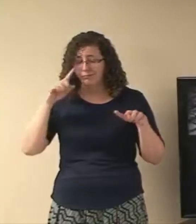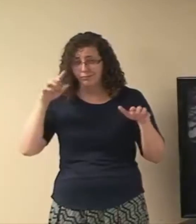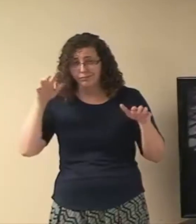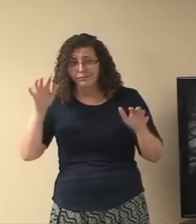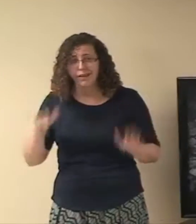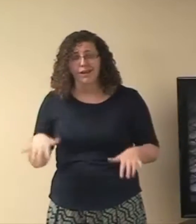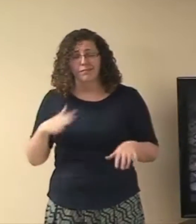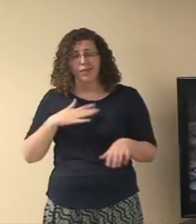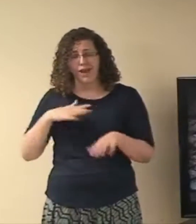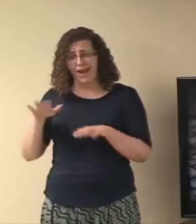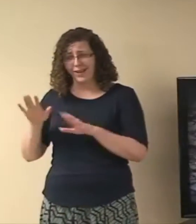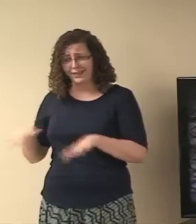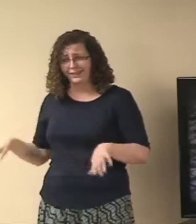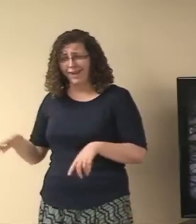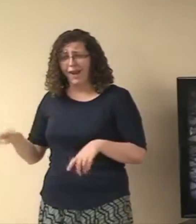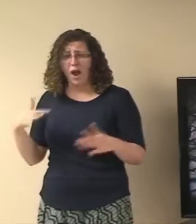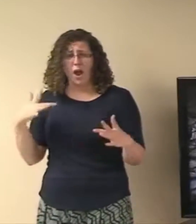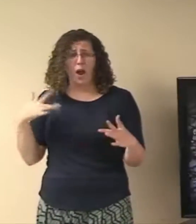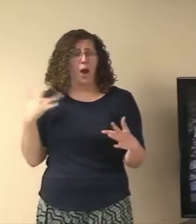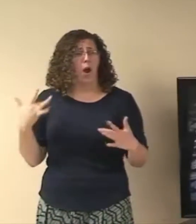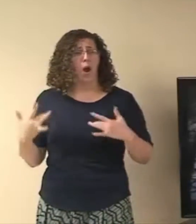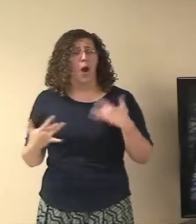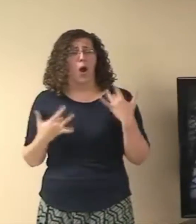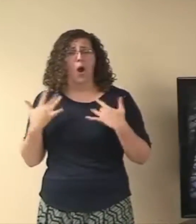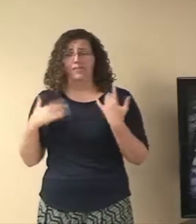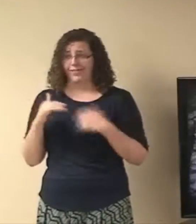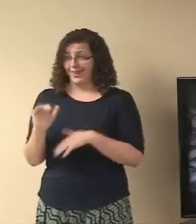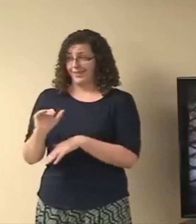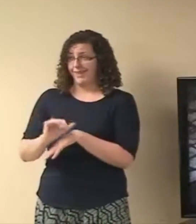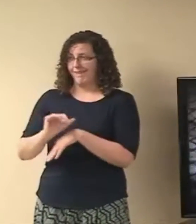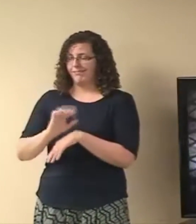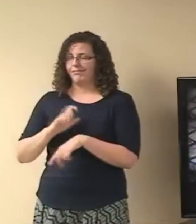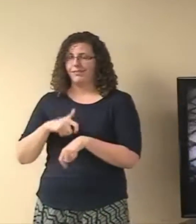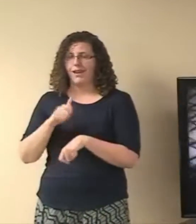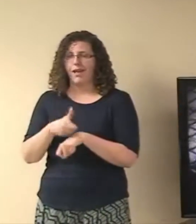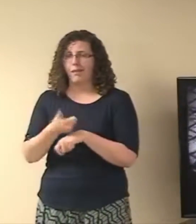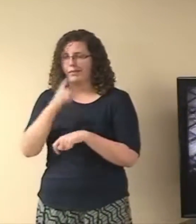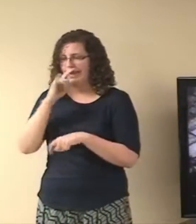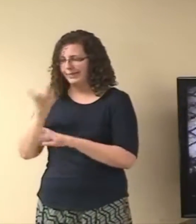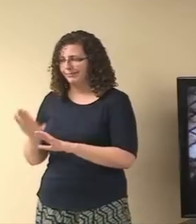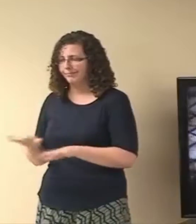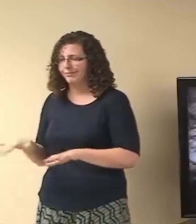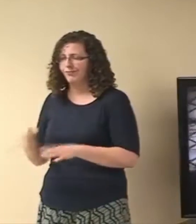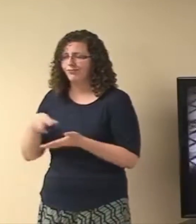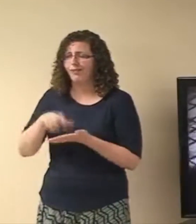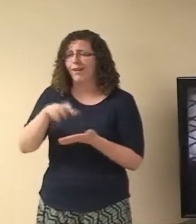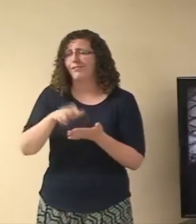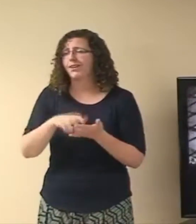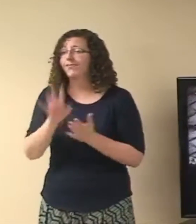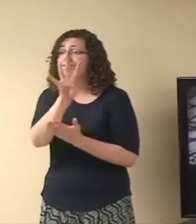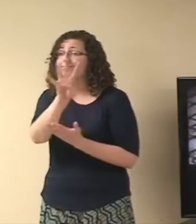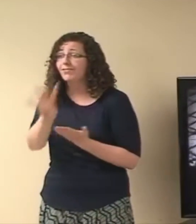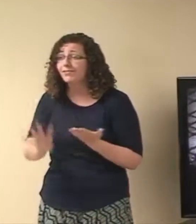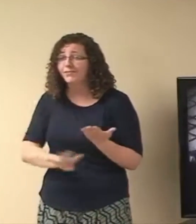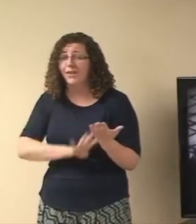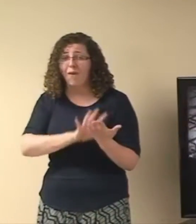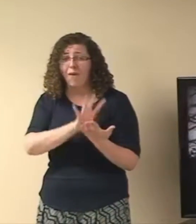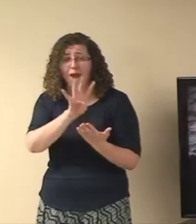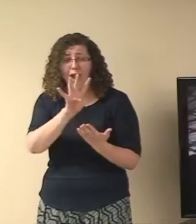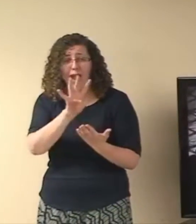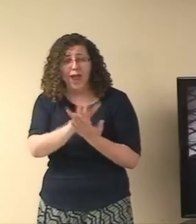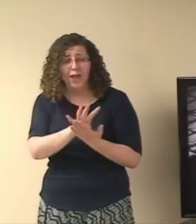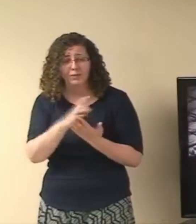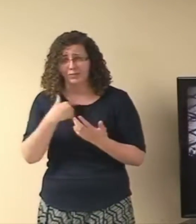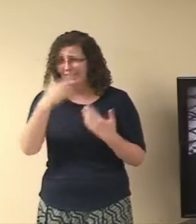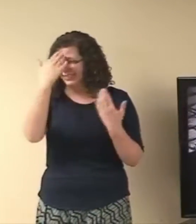was like, my kids are gonna freak. I set it up that night, and my kids jumped on that thing for 4 hours. I mean, we didn't even